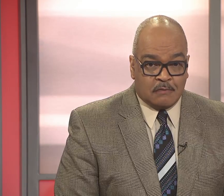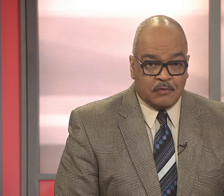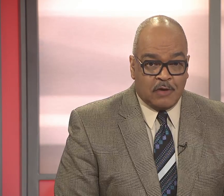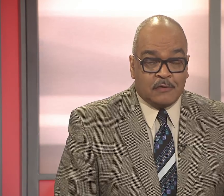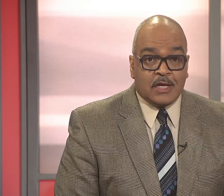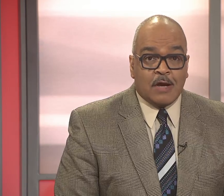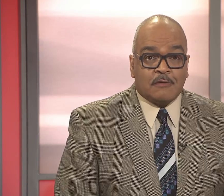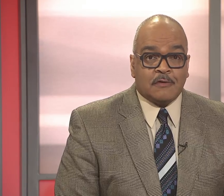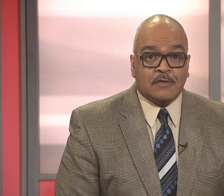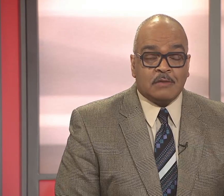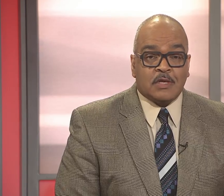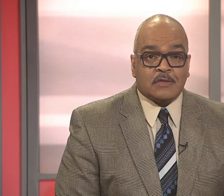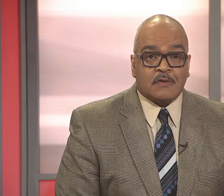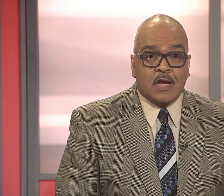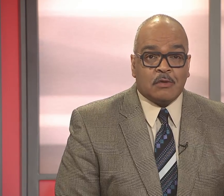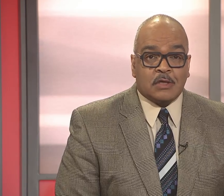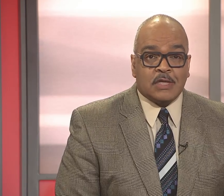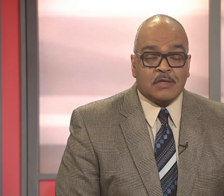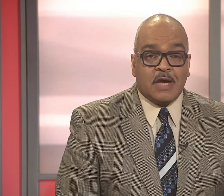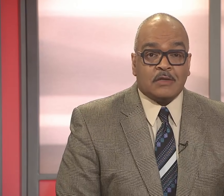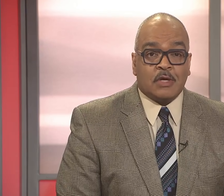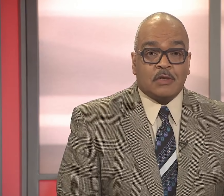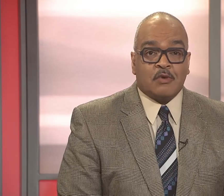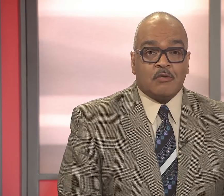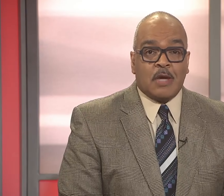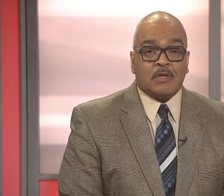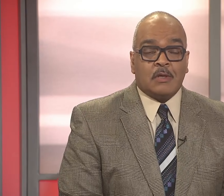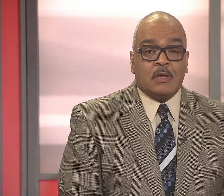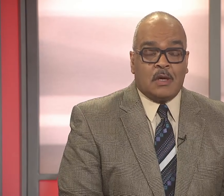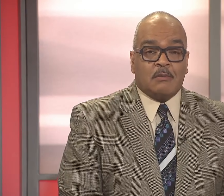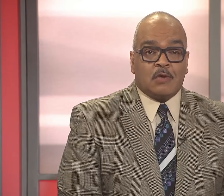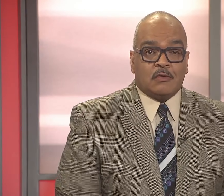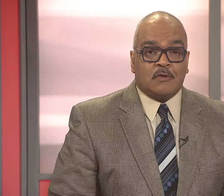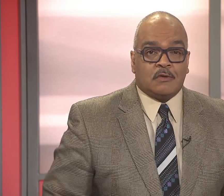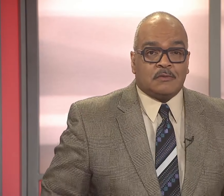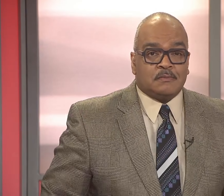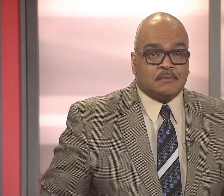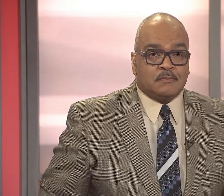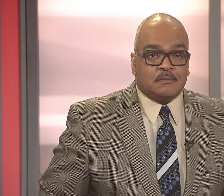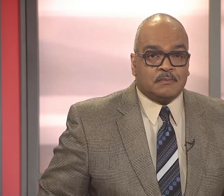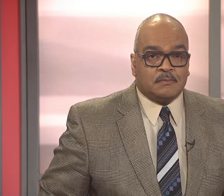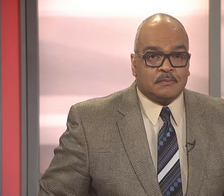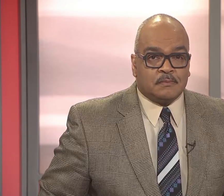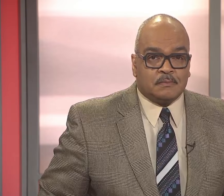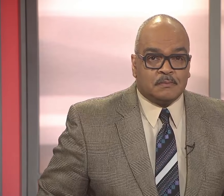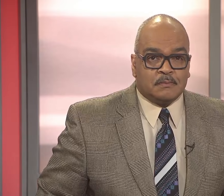in roughly an hour and 15 minutes. For now, we're going to take you back to regular programming. I'm Mike Woolfolk.